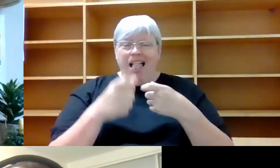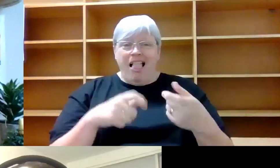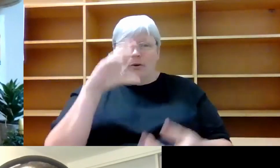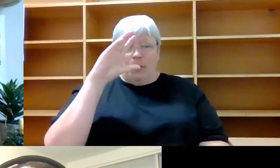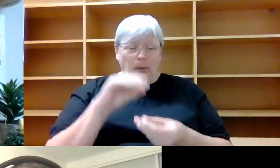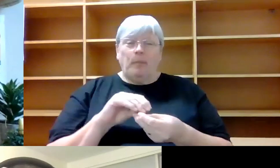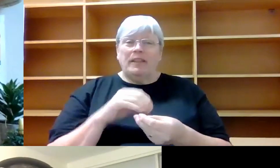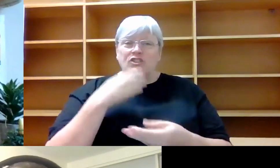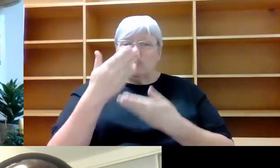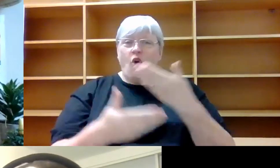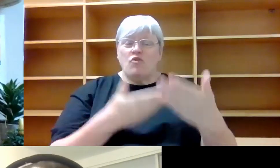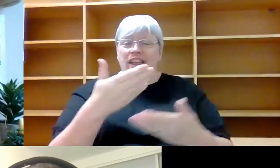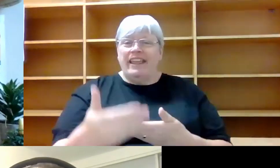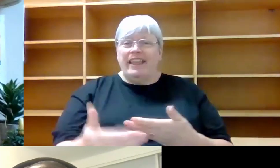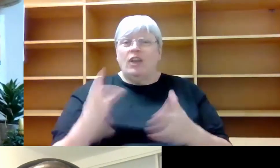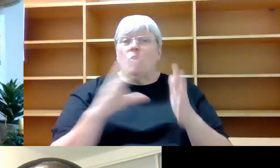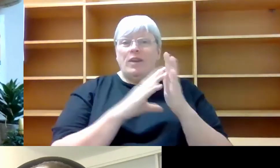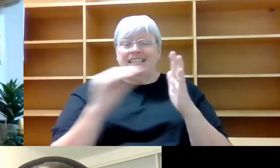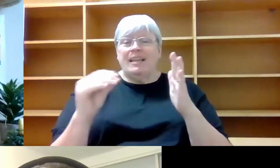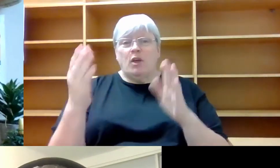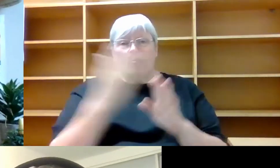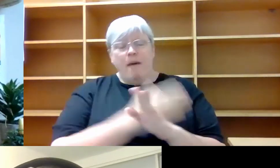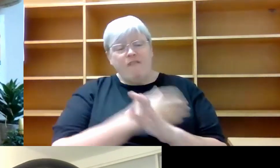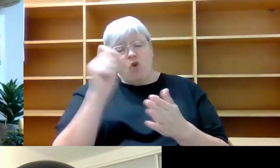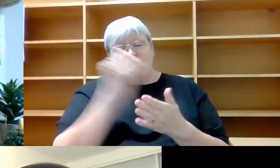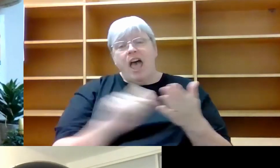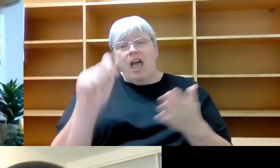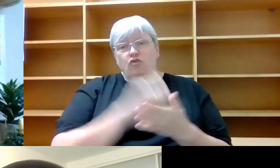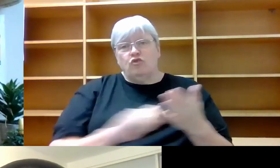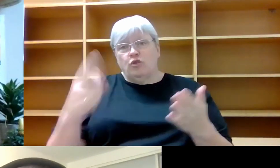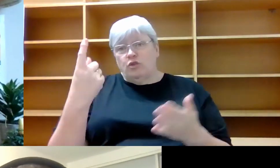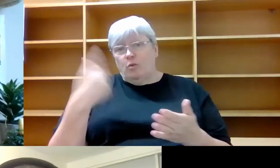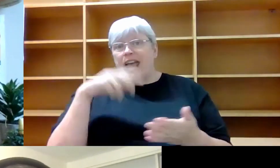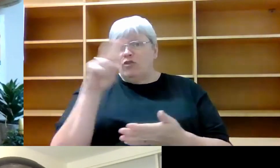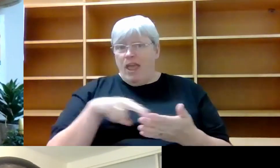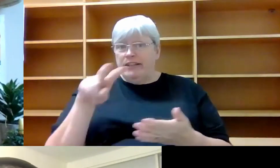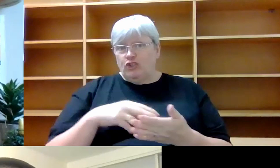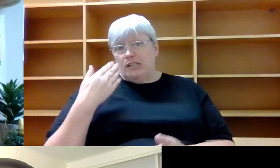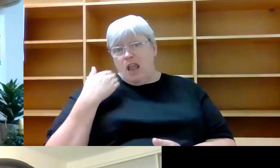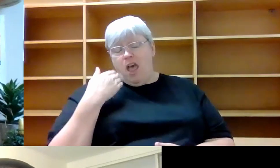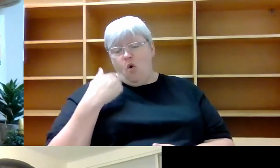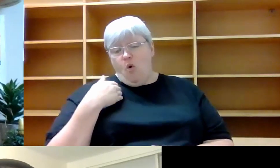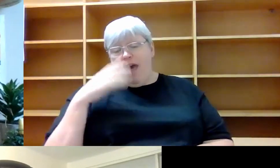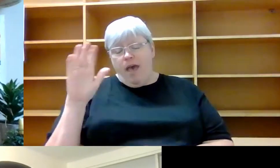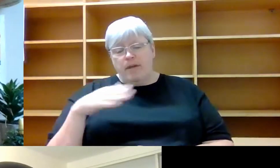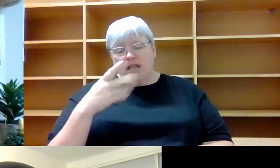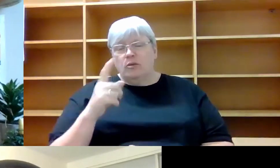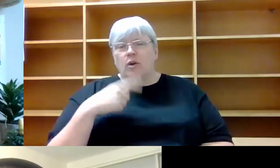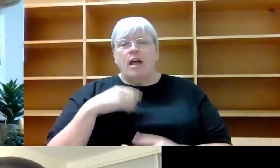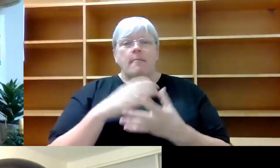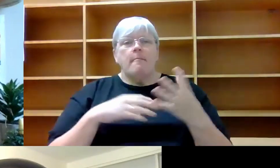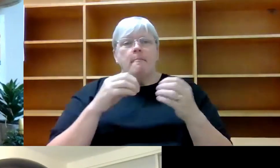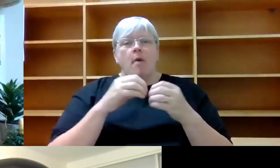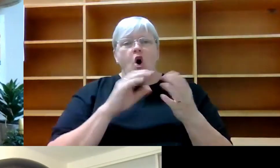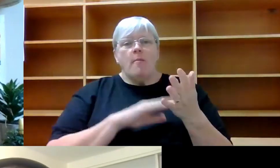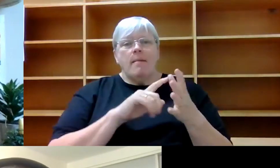an example, before I wrote the scene that I just read out, I played Bob Marley's